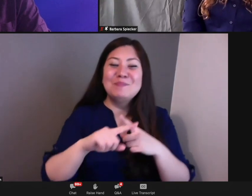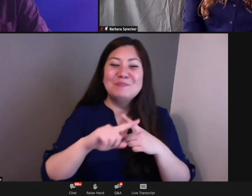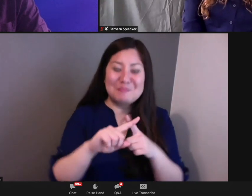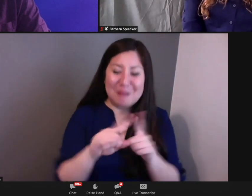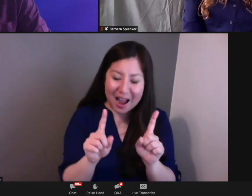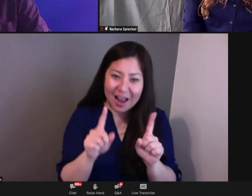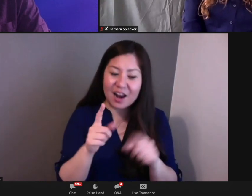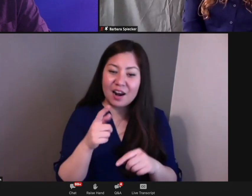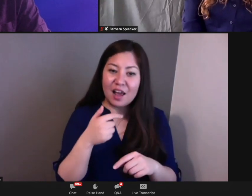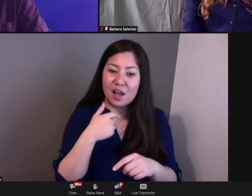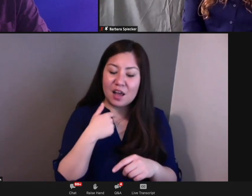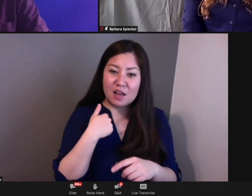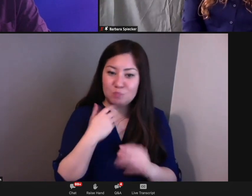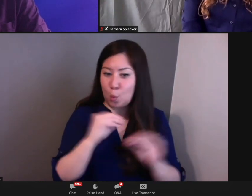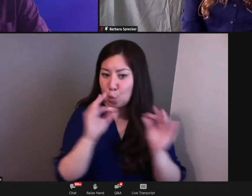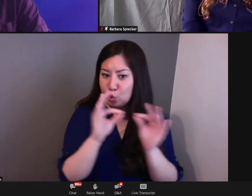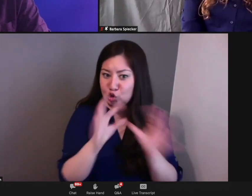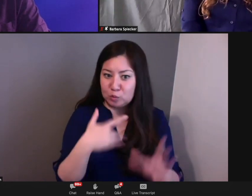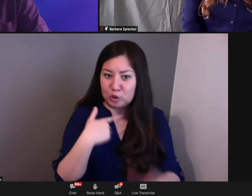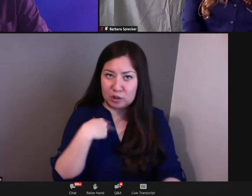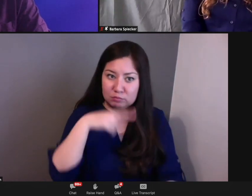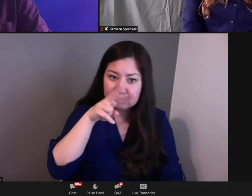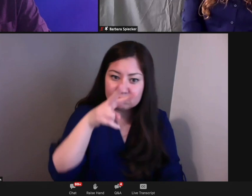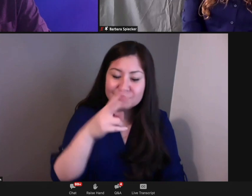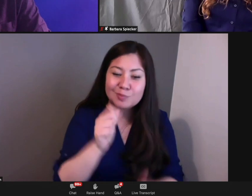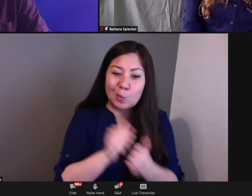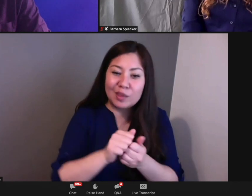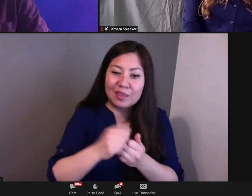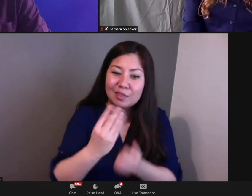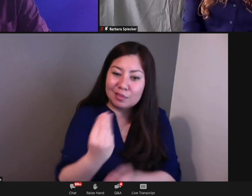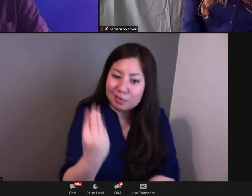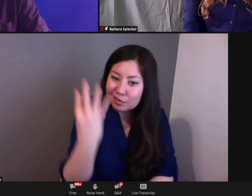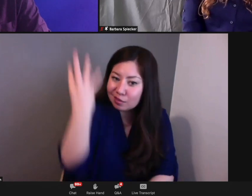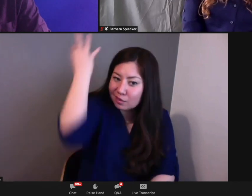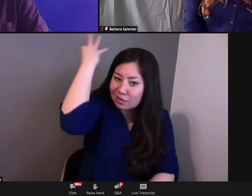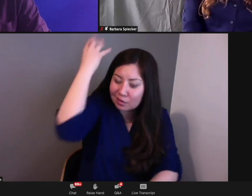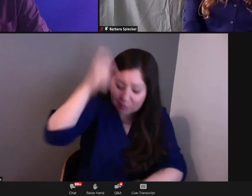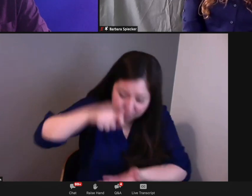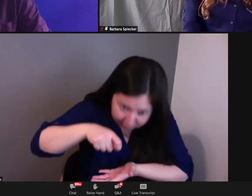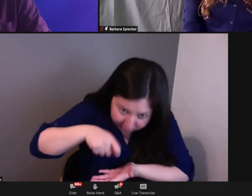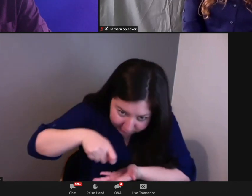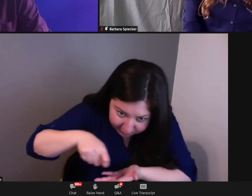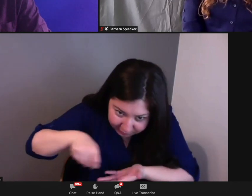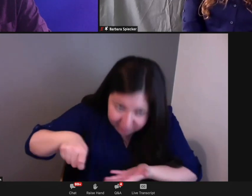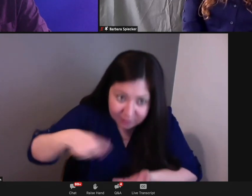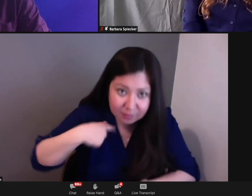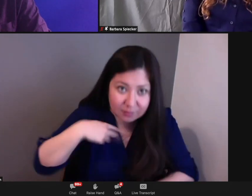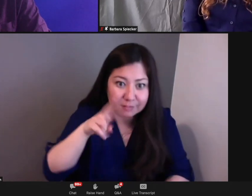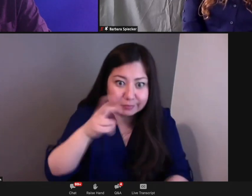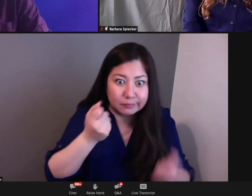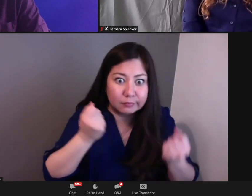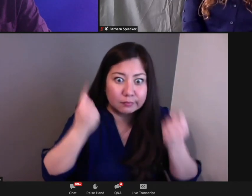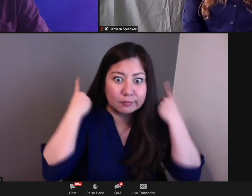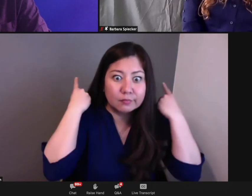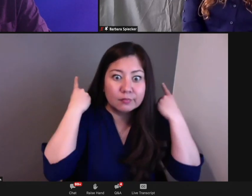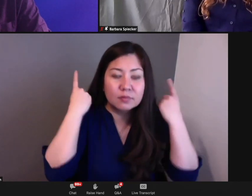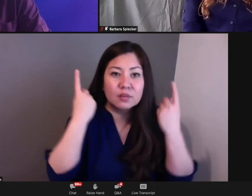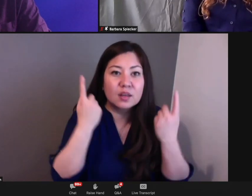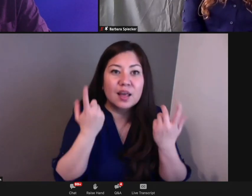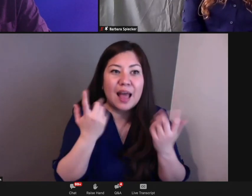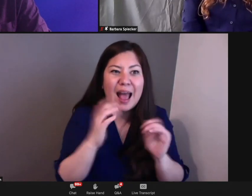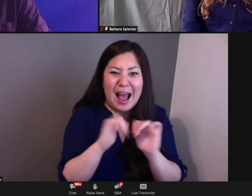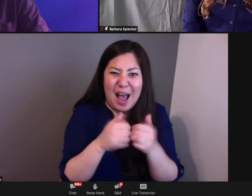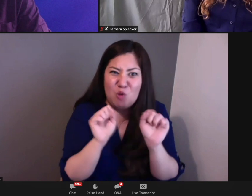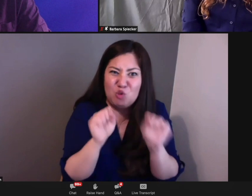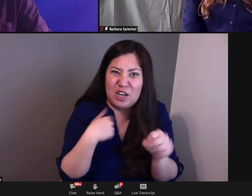information, and then teach. Giving that material or information ahead of time is possibly an advantage. So someone is prepared and can connect